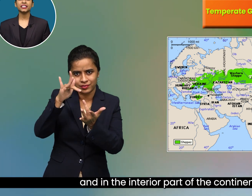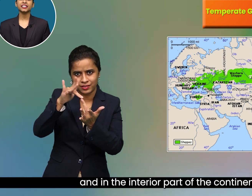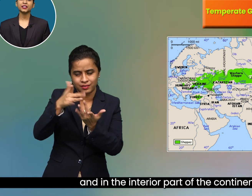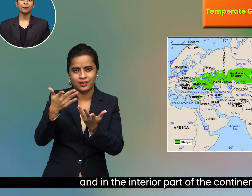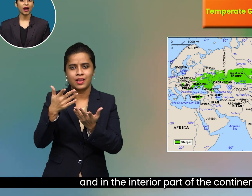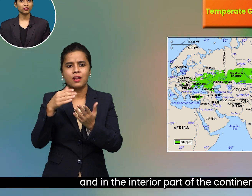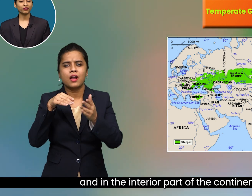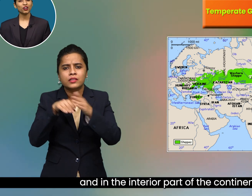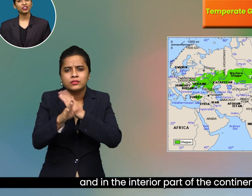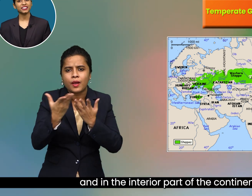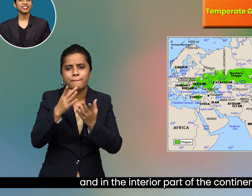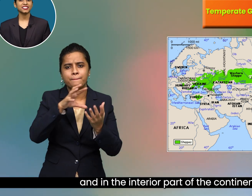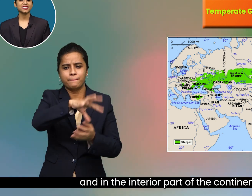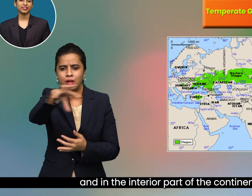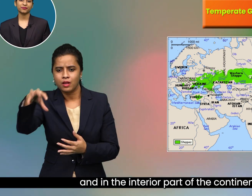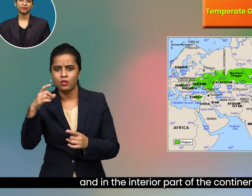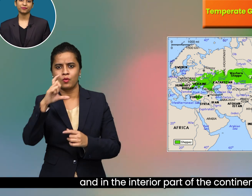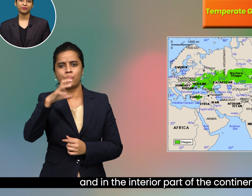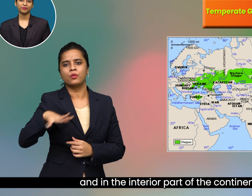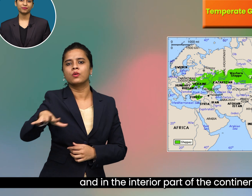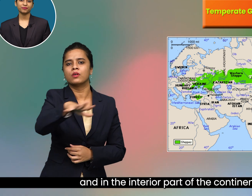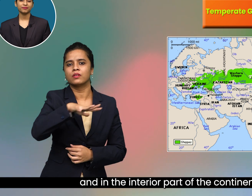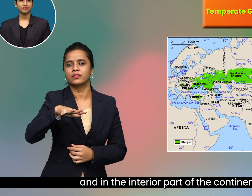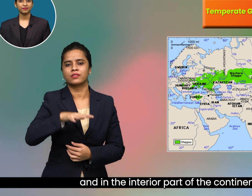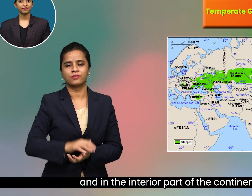in the interior part of the continents.